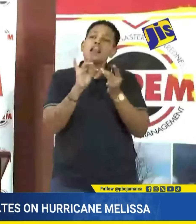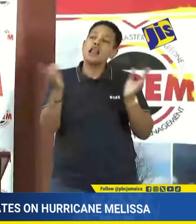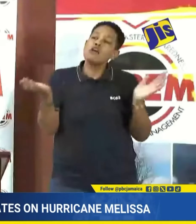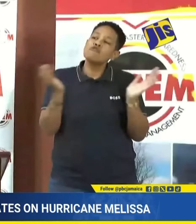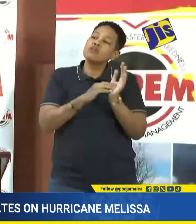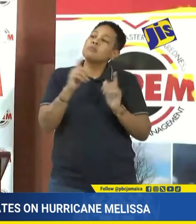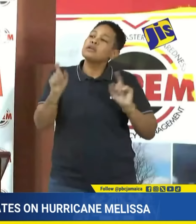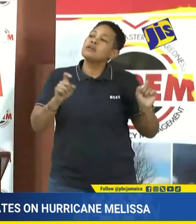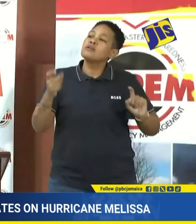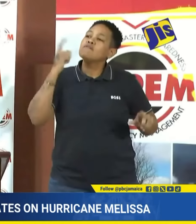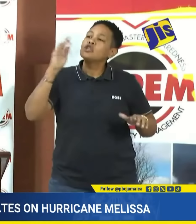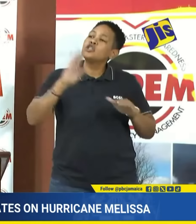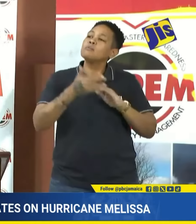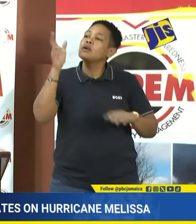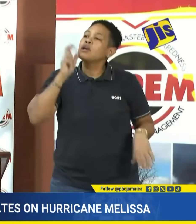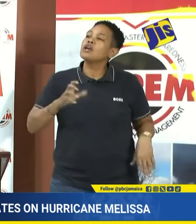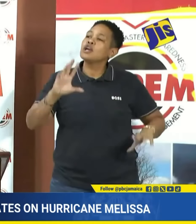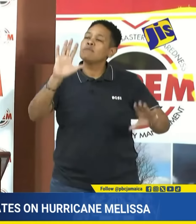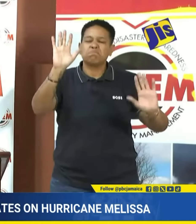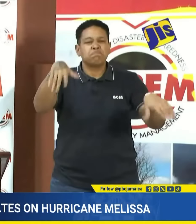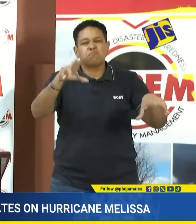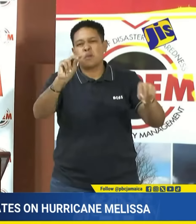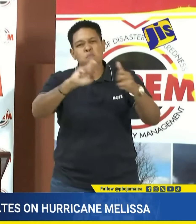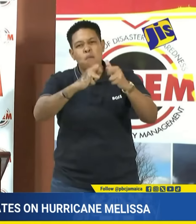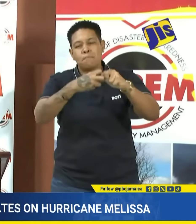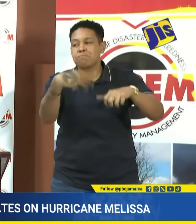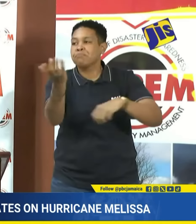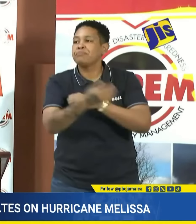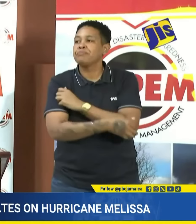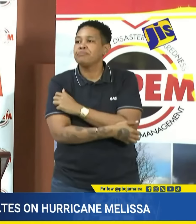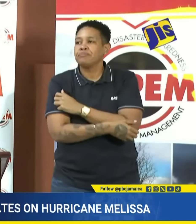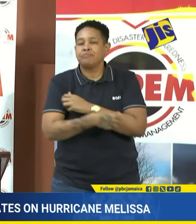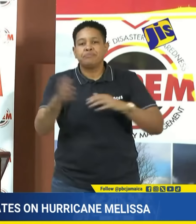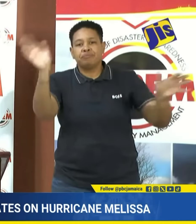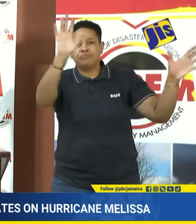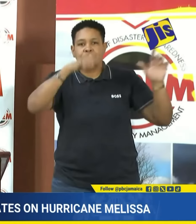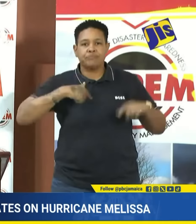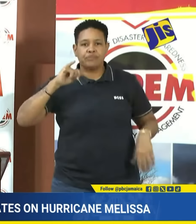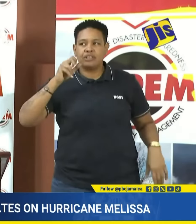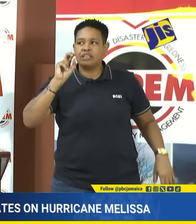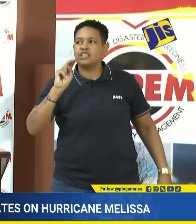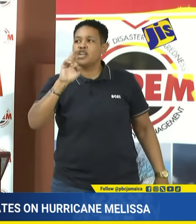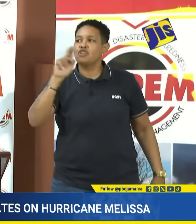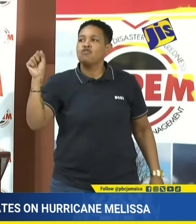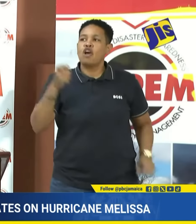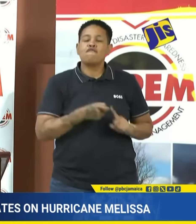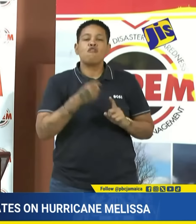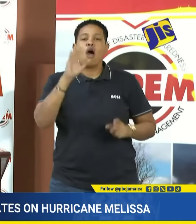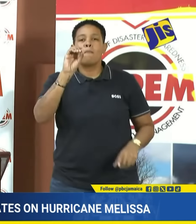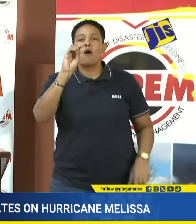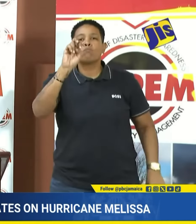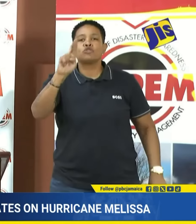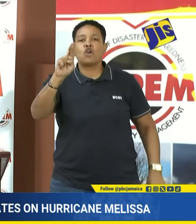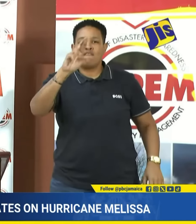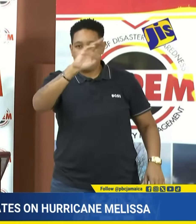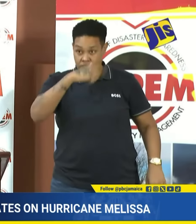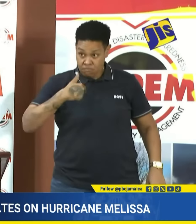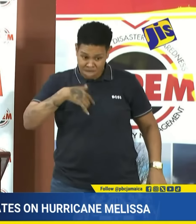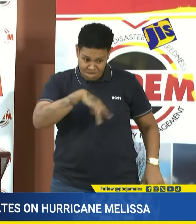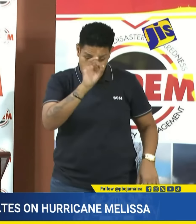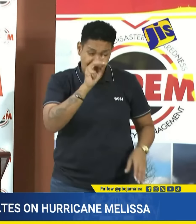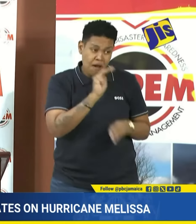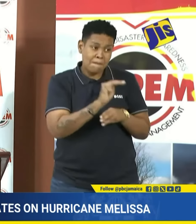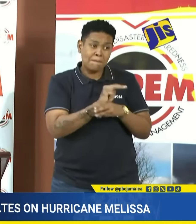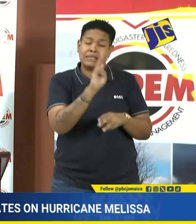repeat the question for Jamaica to hear. All right, no problem. Greetings, everyone. I'm Jason Cross from The Observer. I want to find out from